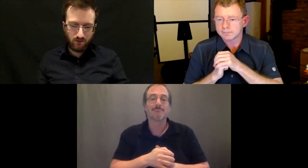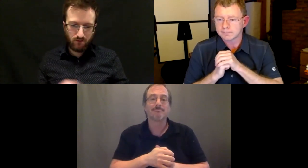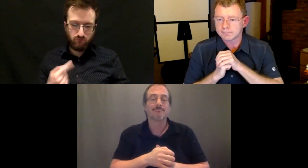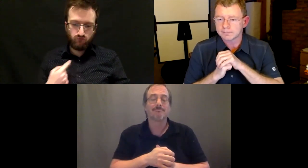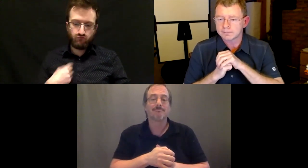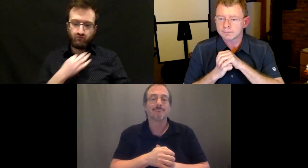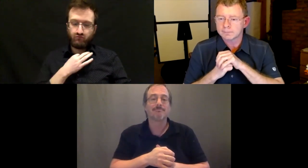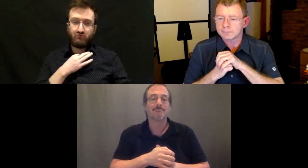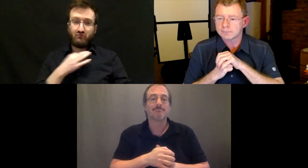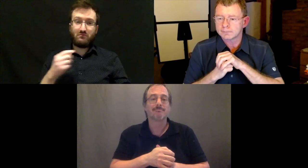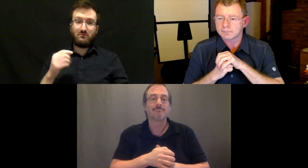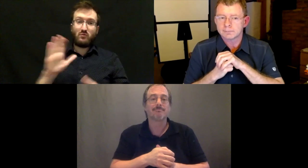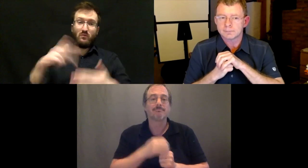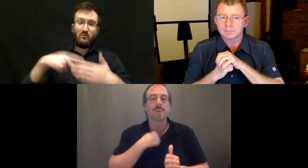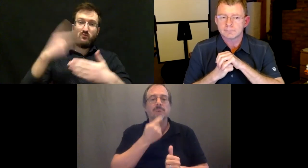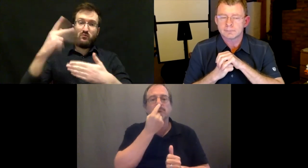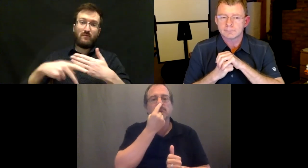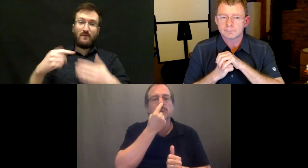We need more accessibility.